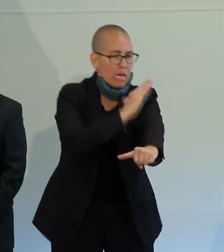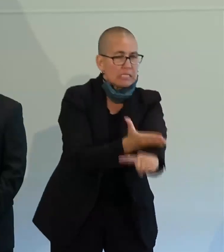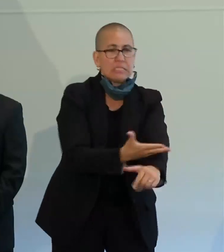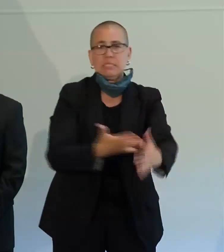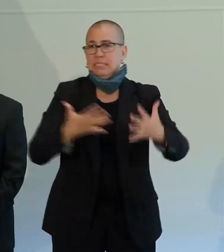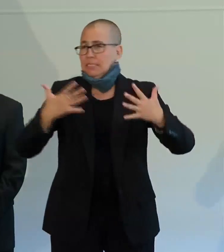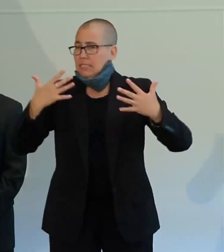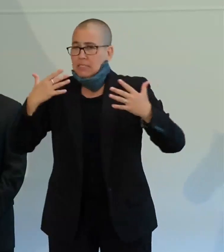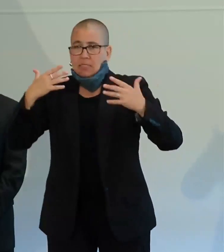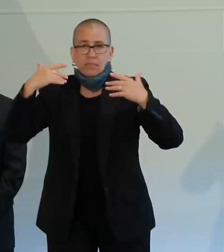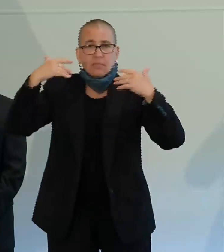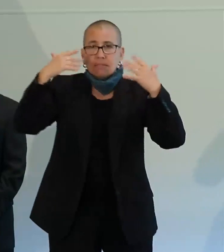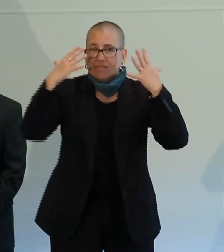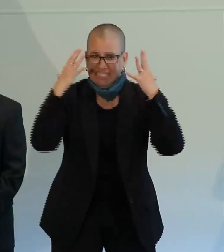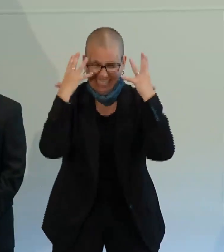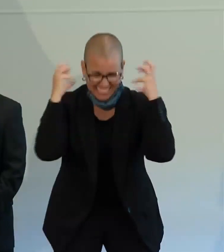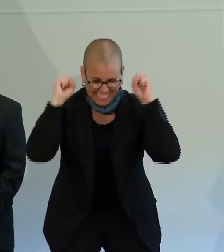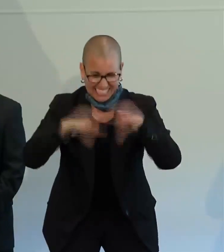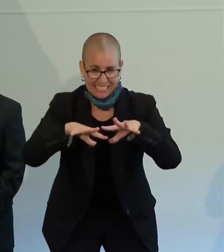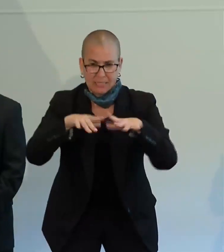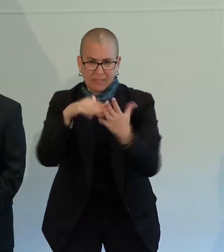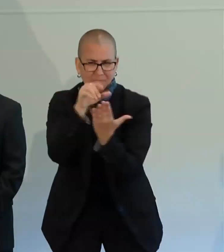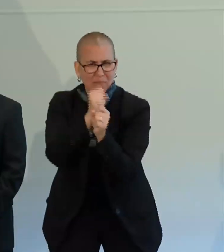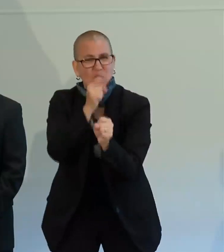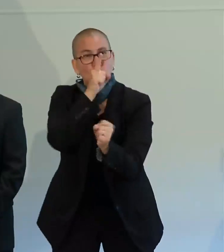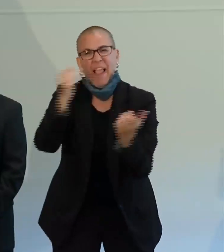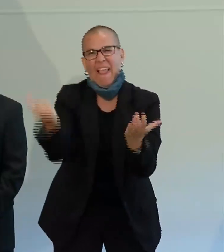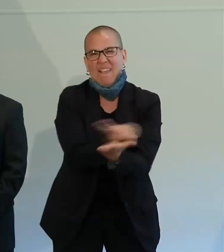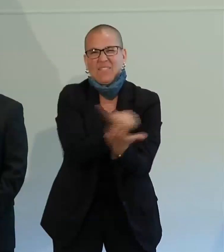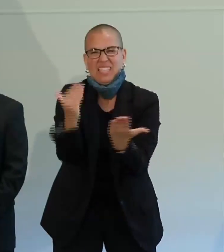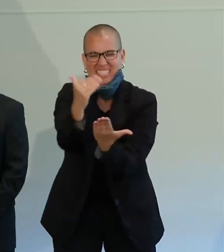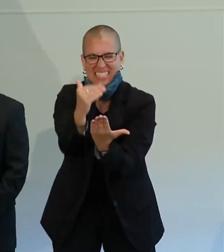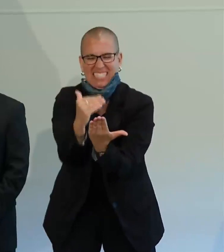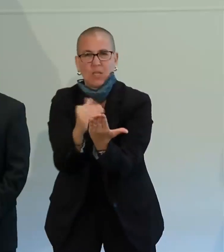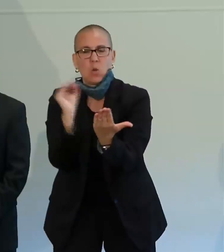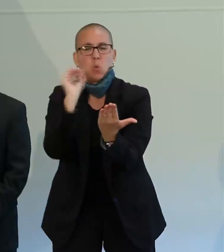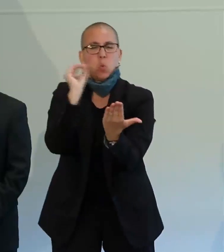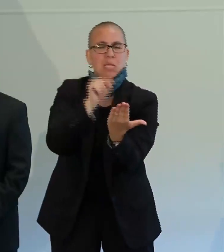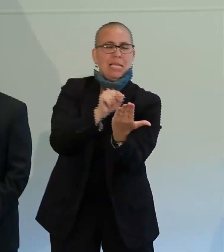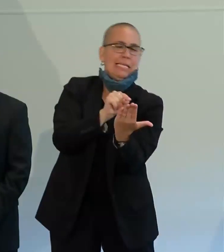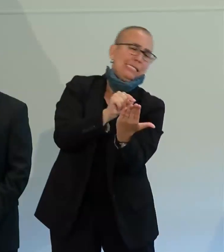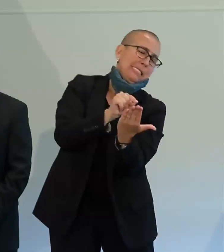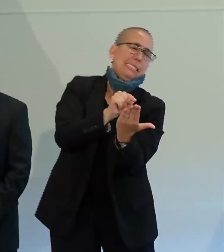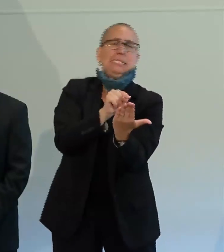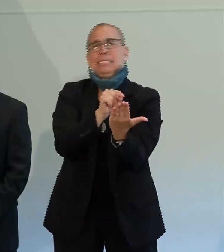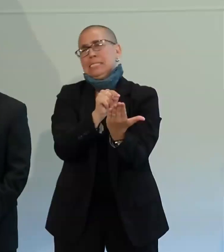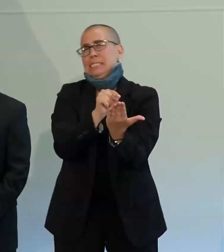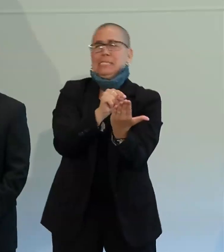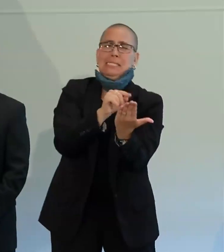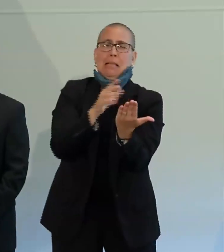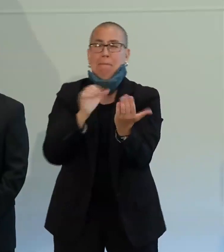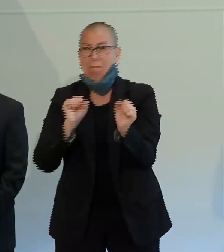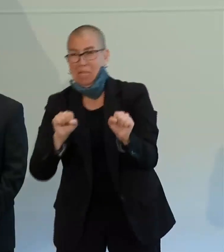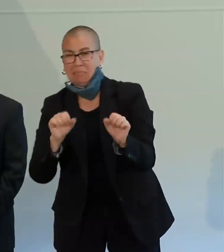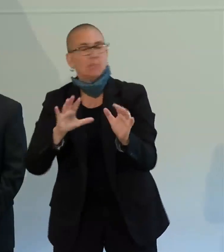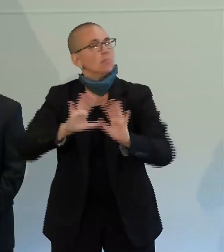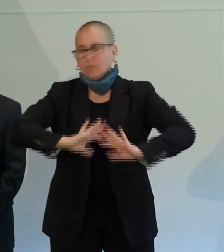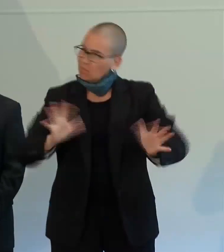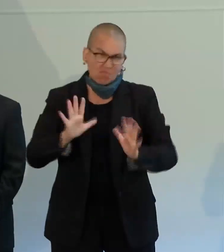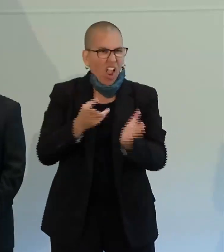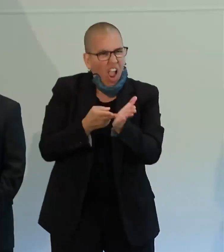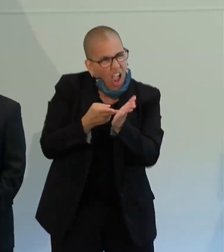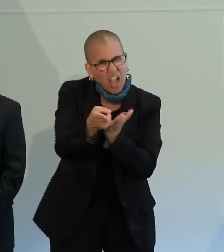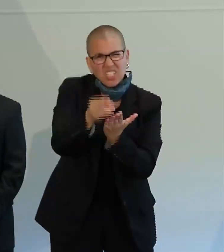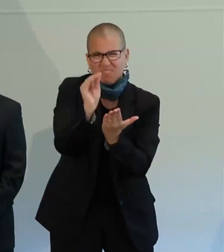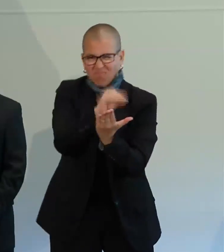strongest case that we can without fear or favor of anyone or anything. These charges are based on the facts that